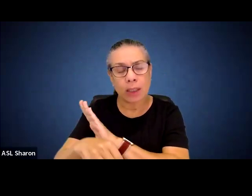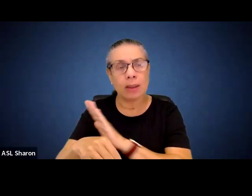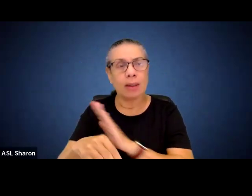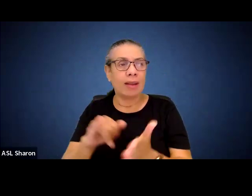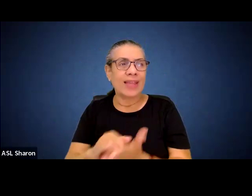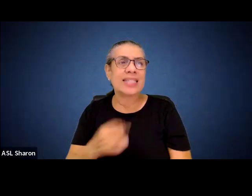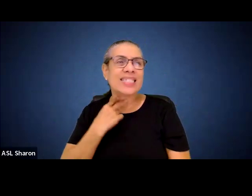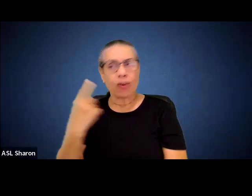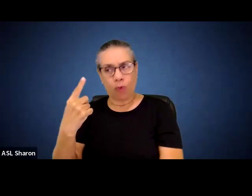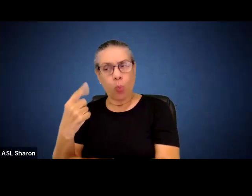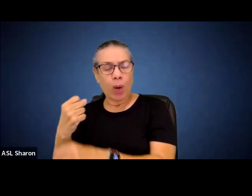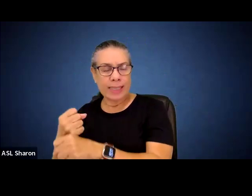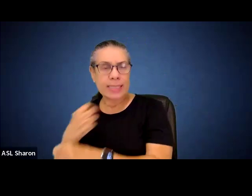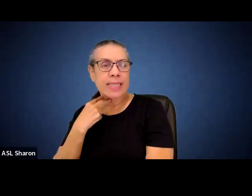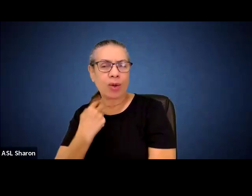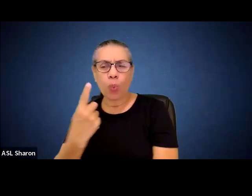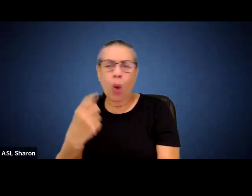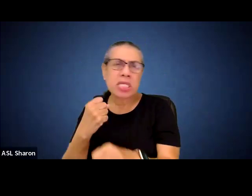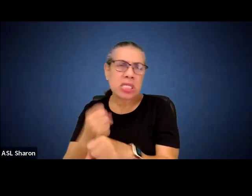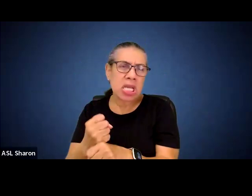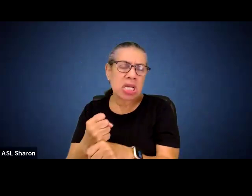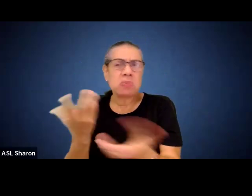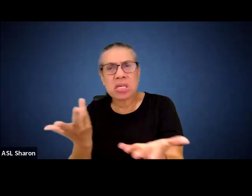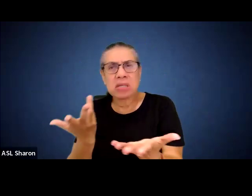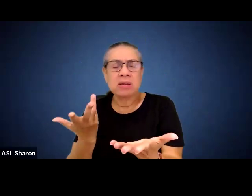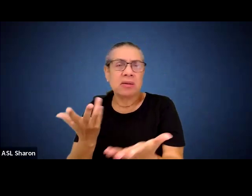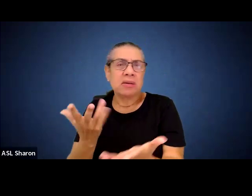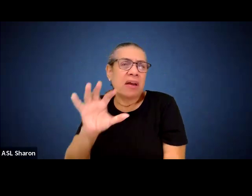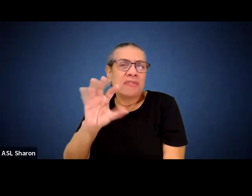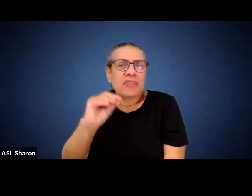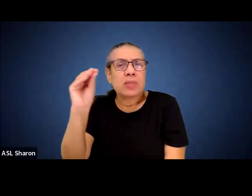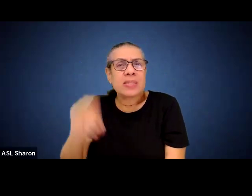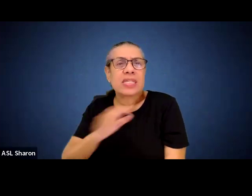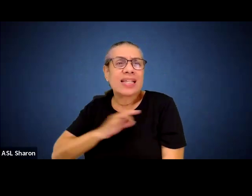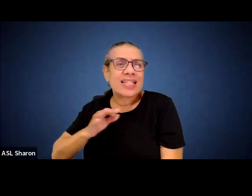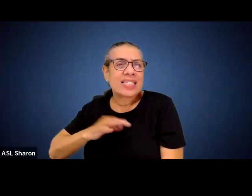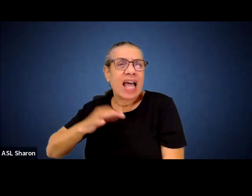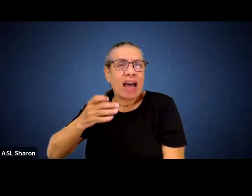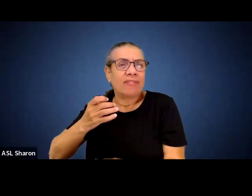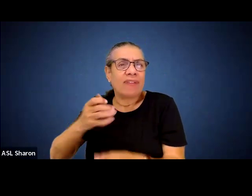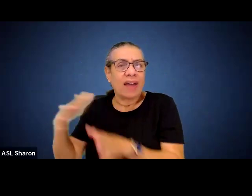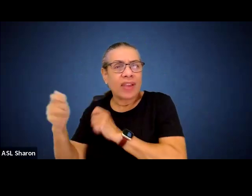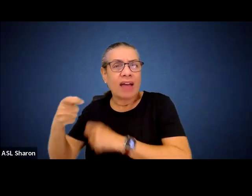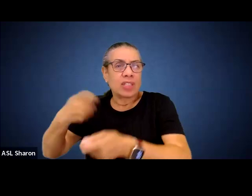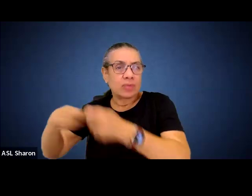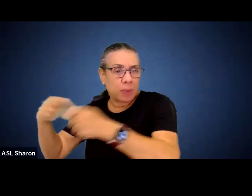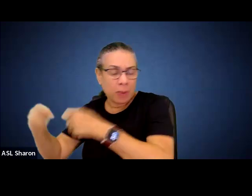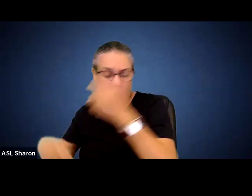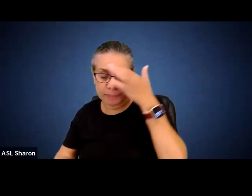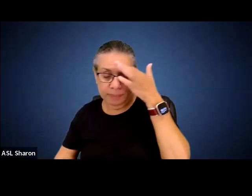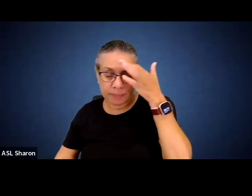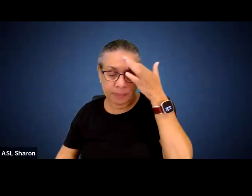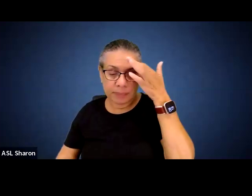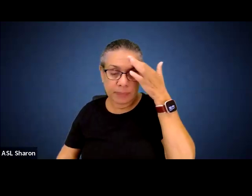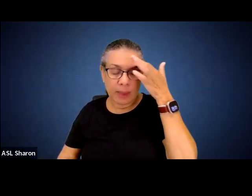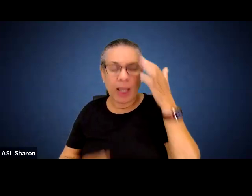1 year, but to your point, 1 year can be a 50% staff turnover. How many of the schools, and you're right, I could go through and do the analysis,